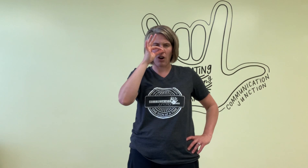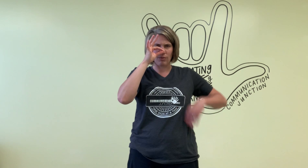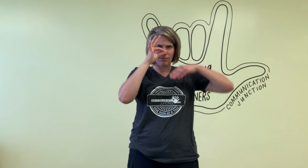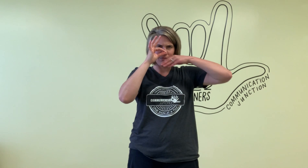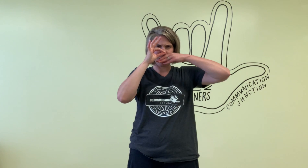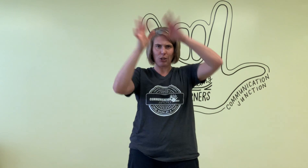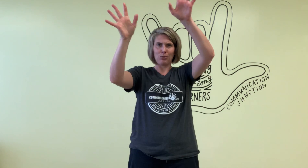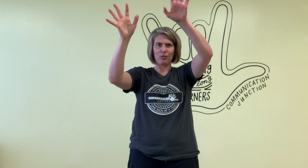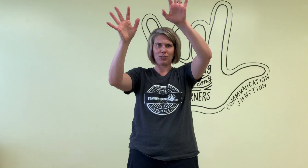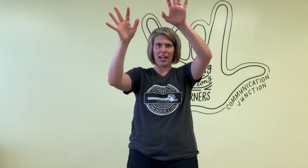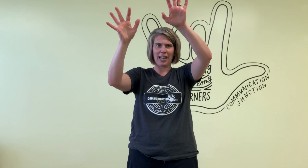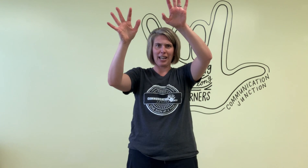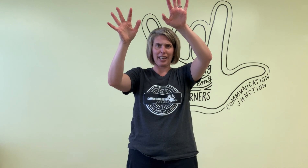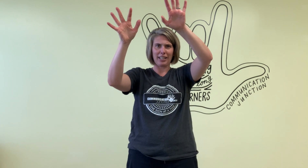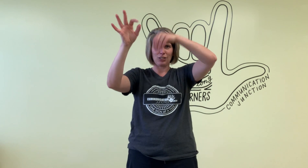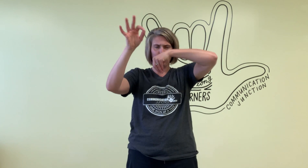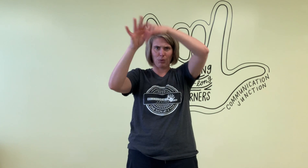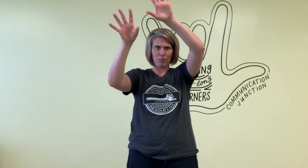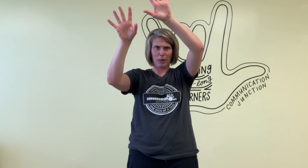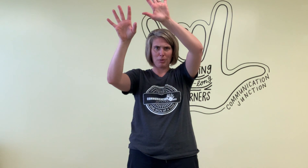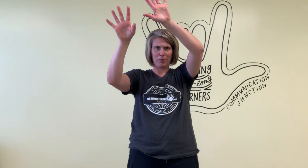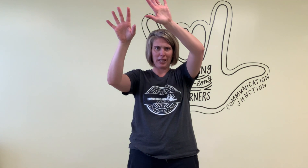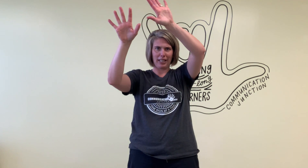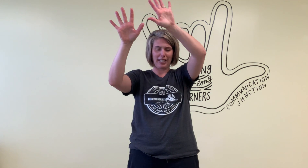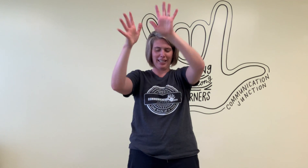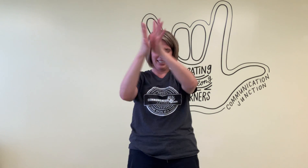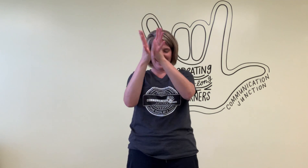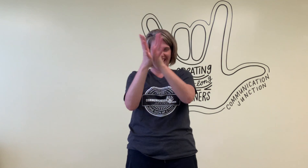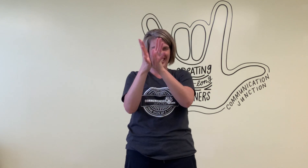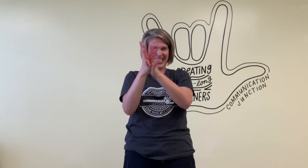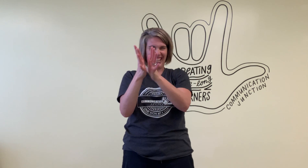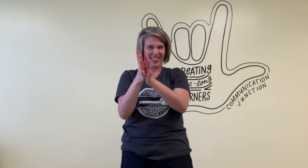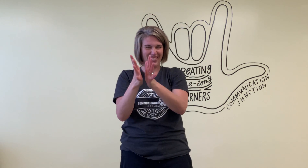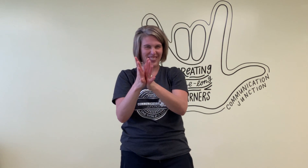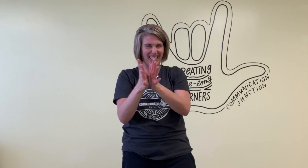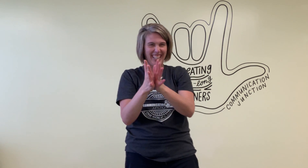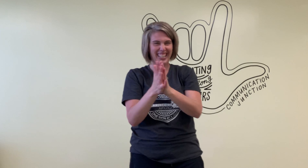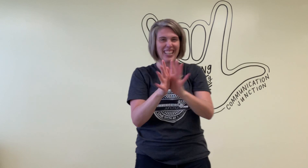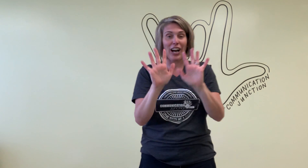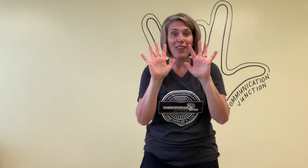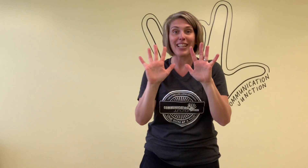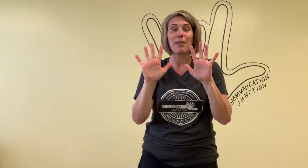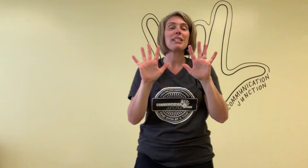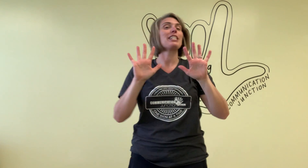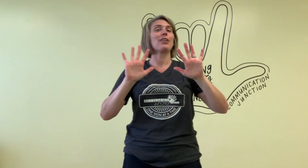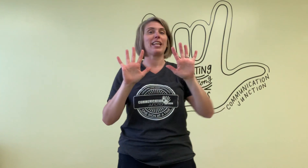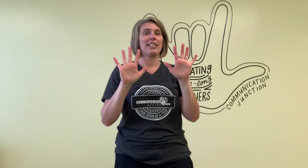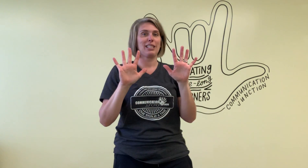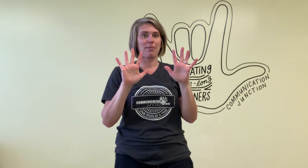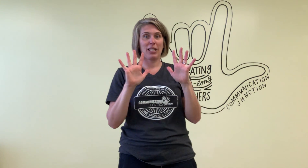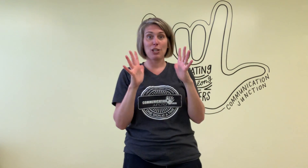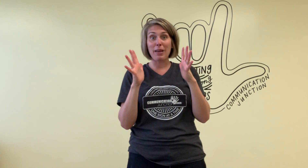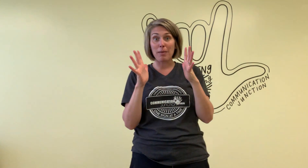Oh, shoo, fly, shoo, bumblebee. Good job, everybody. All right, let me see your hands. Can you make them